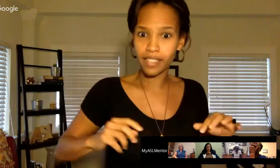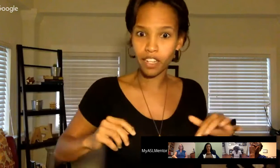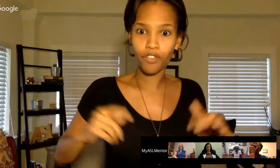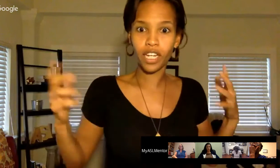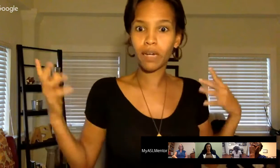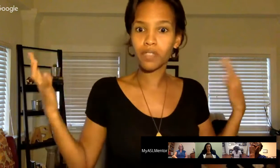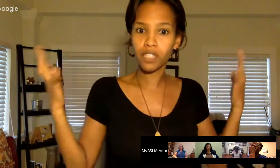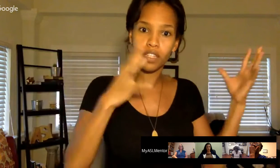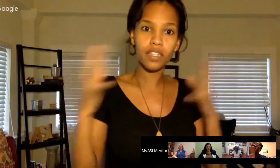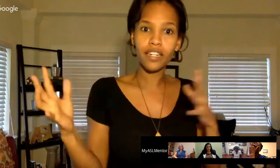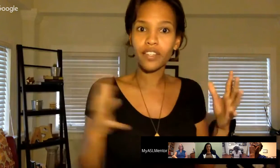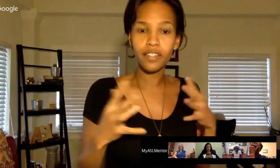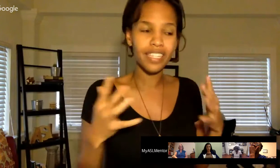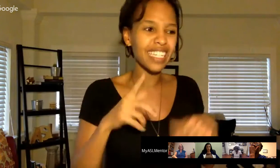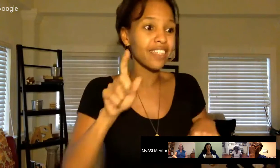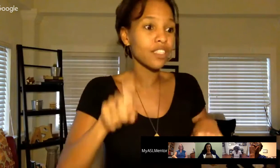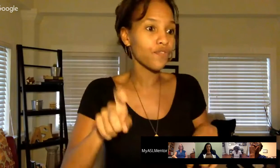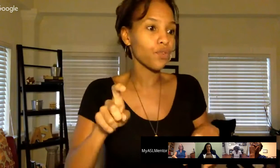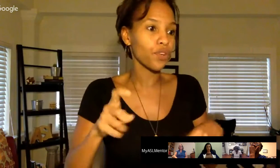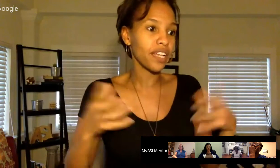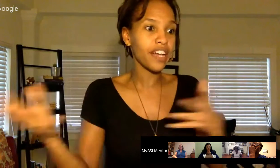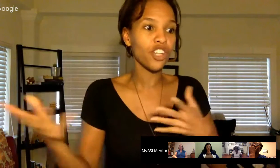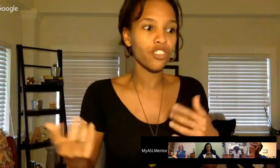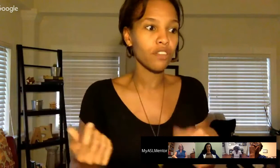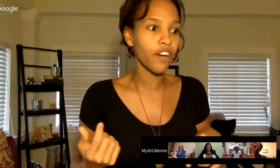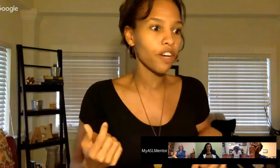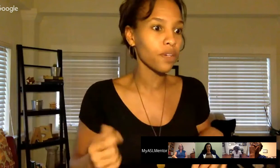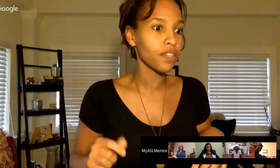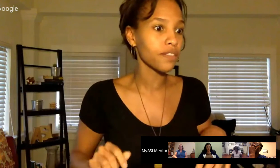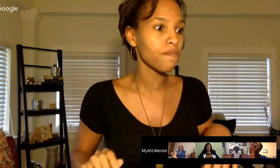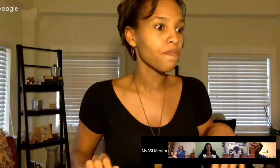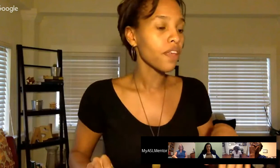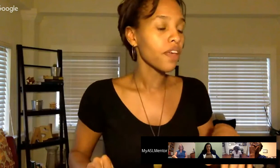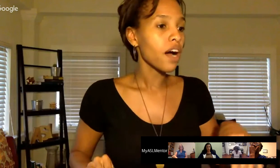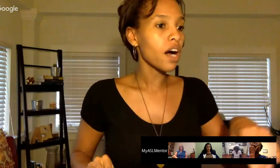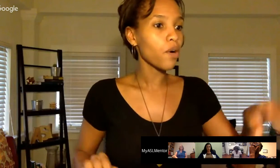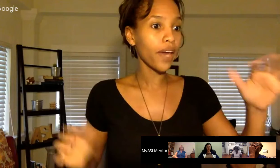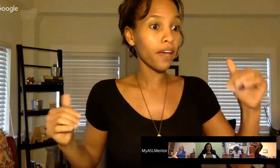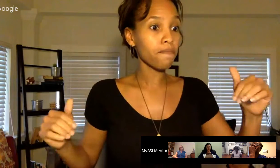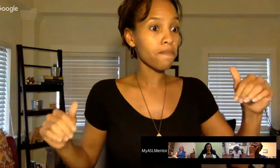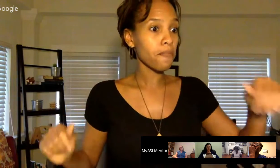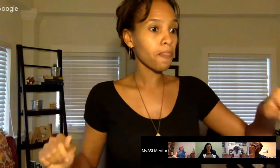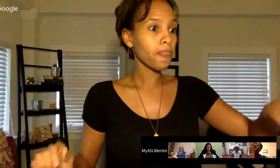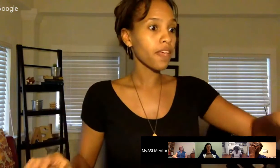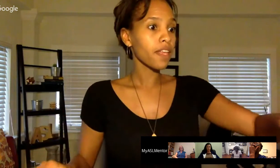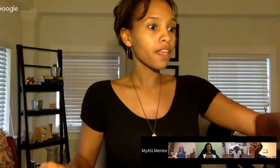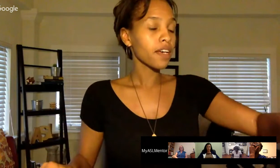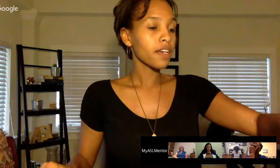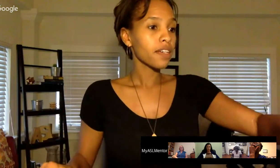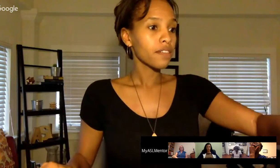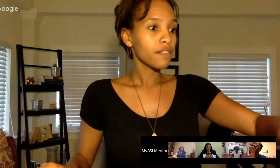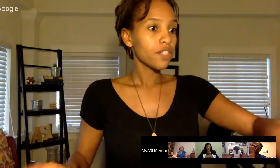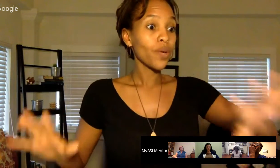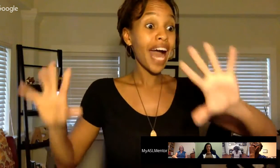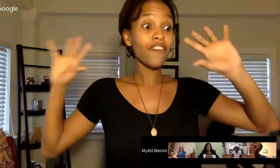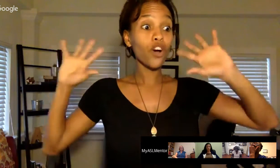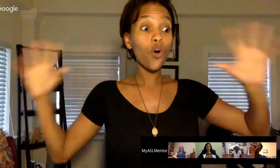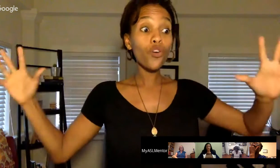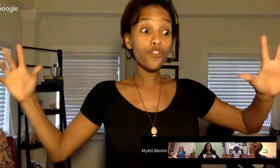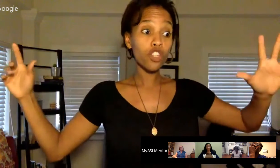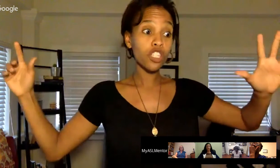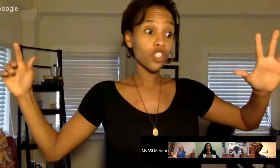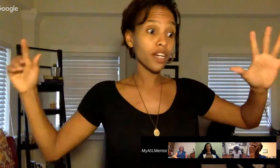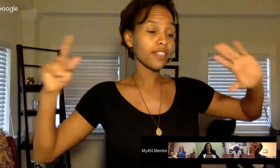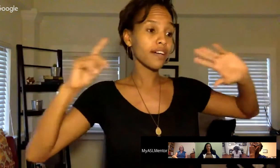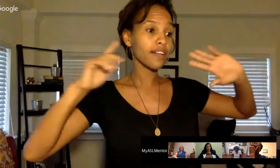check myself when it comes to the needs for an educational environment. Okay, so we have that